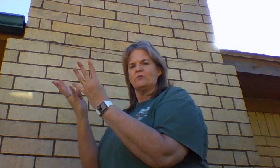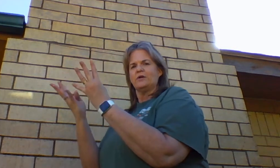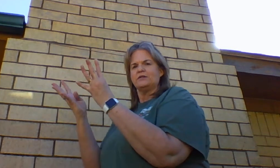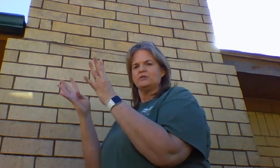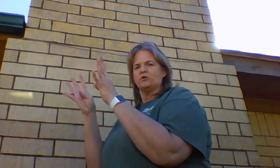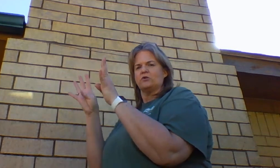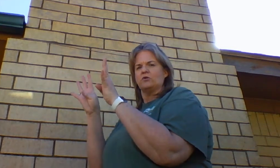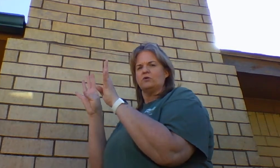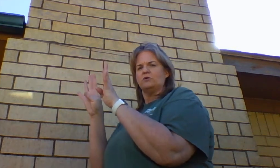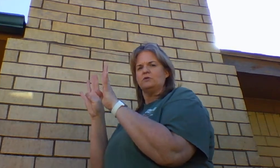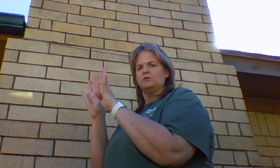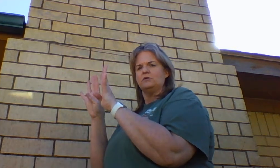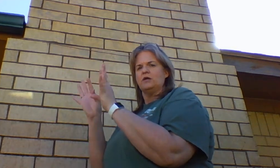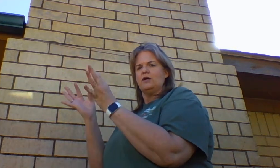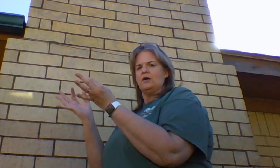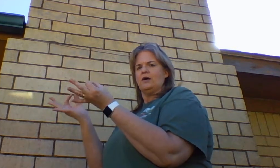in a circle,